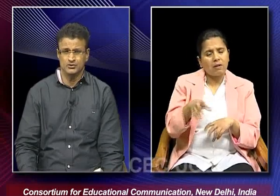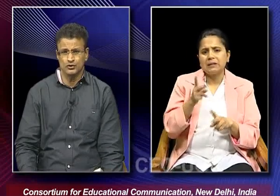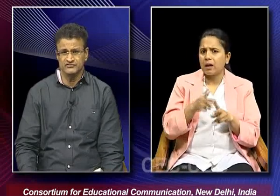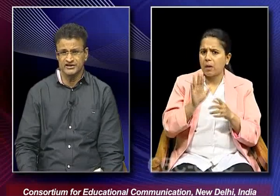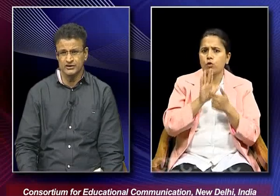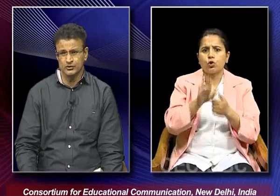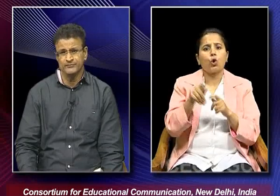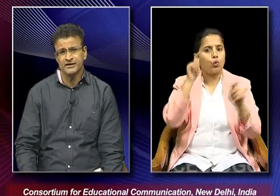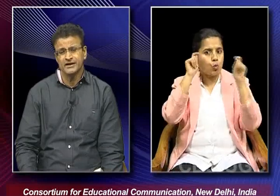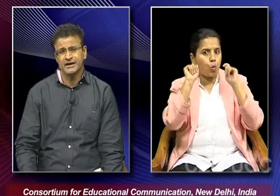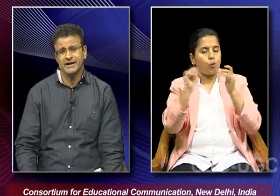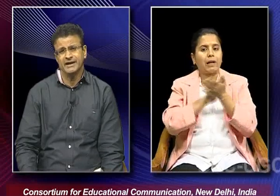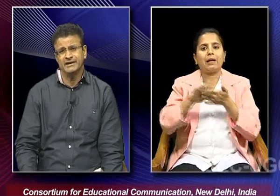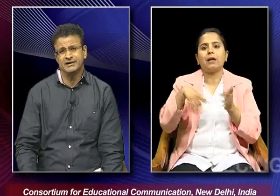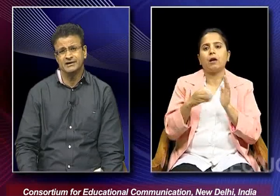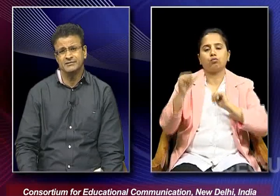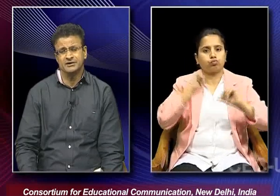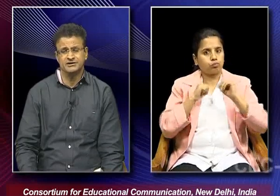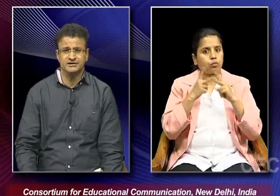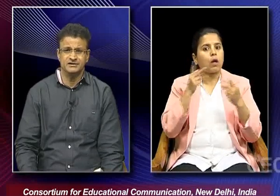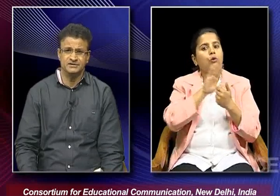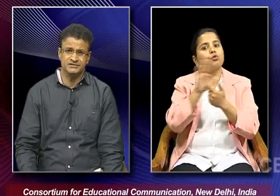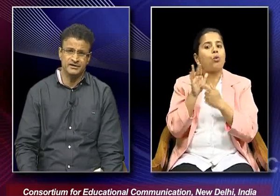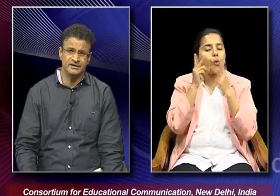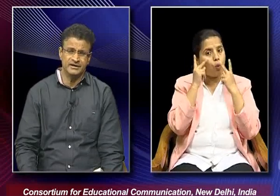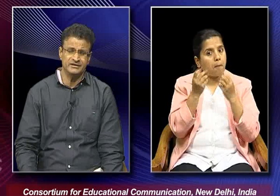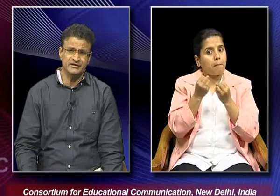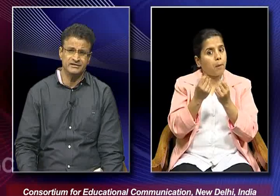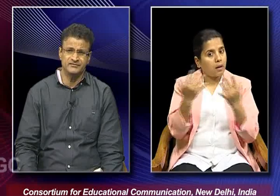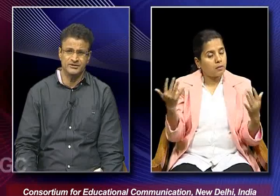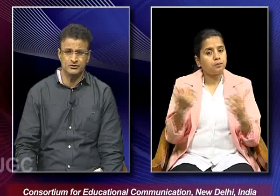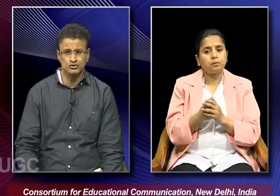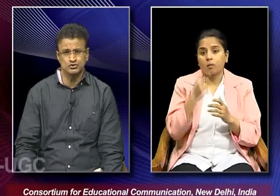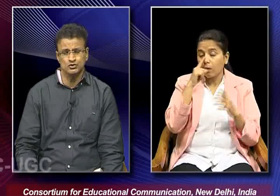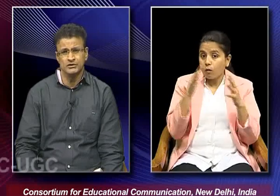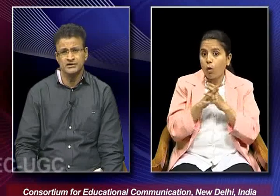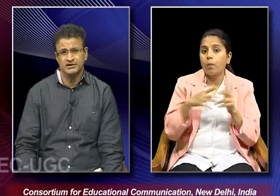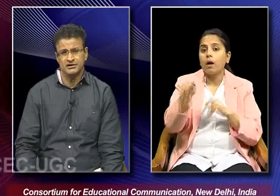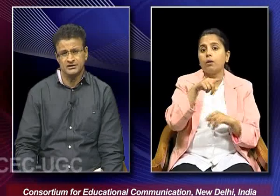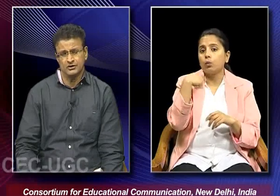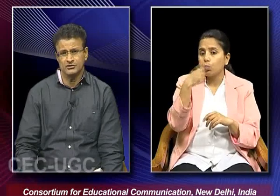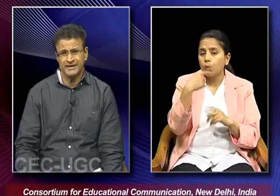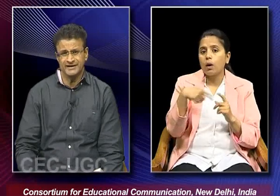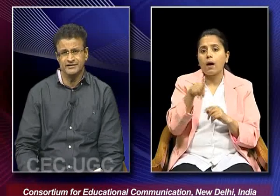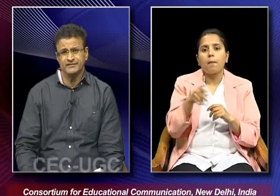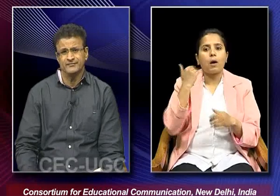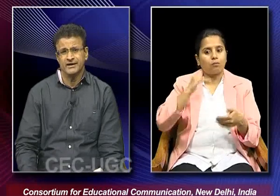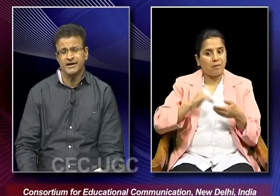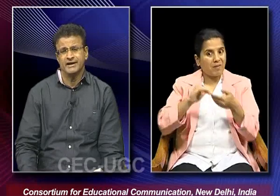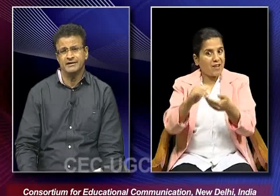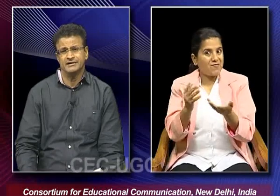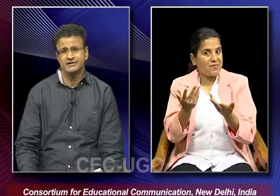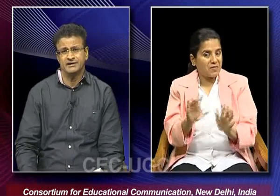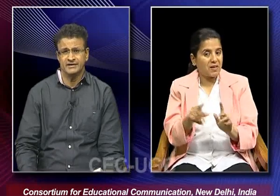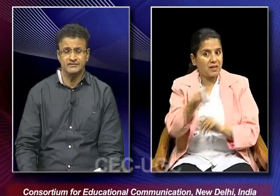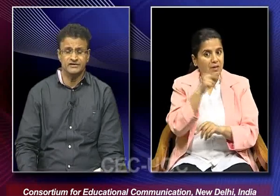playing the role of the hero, and the women, those who got married,